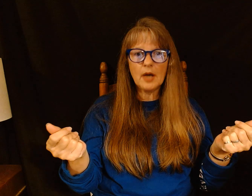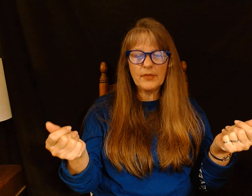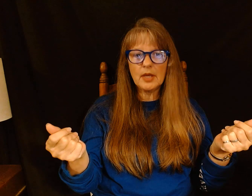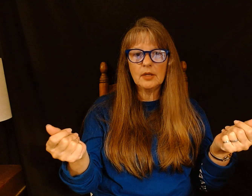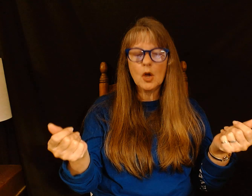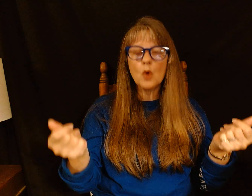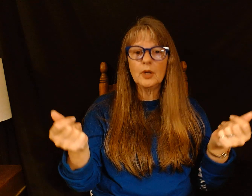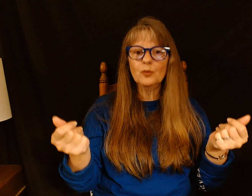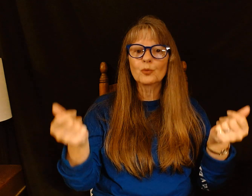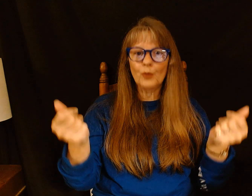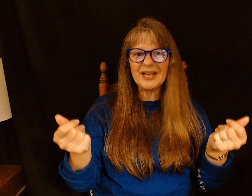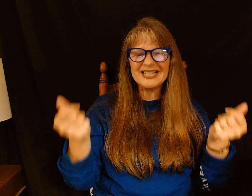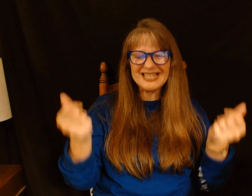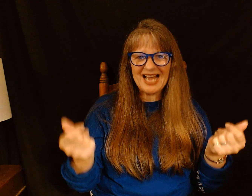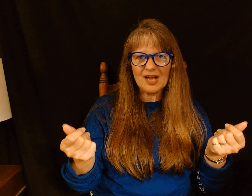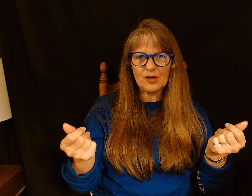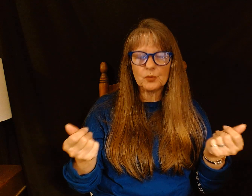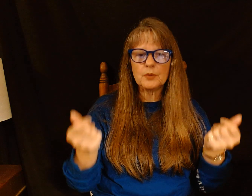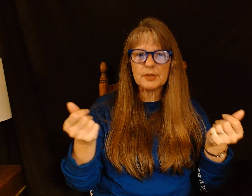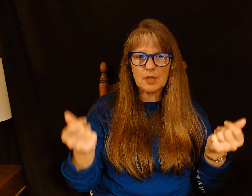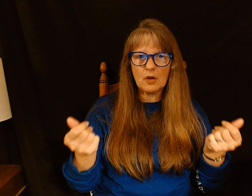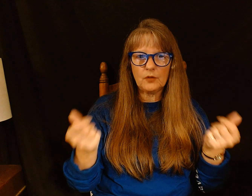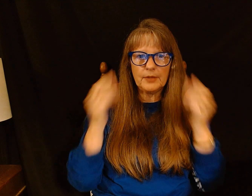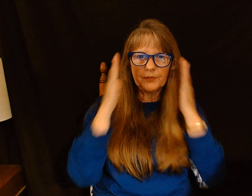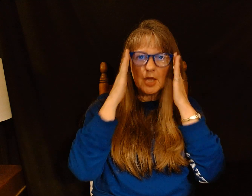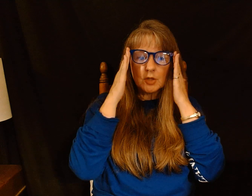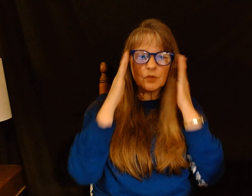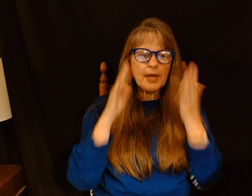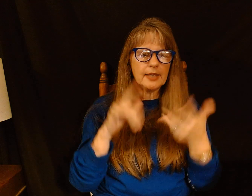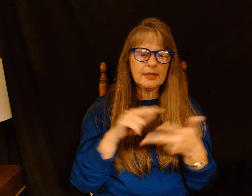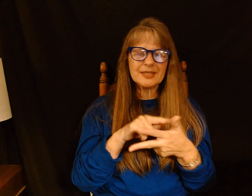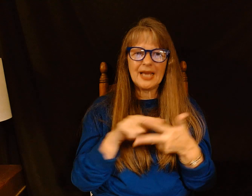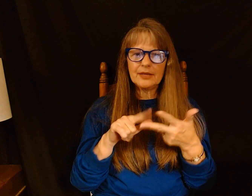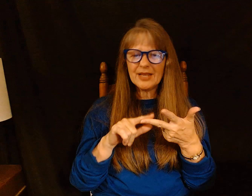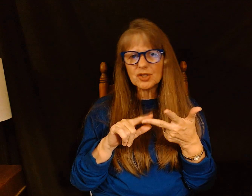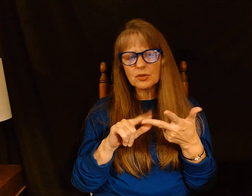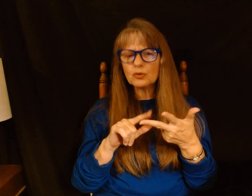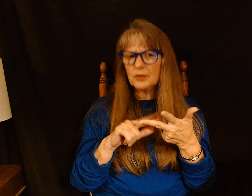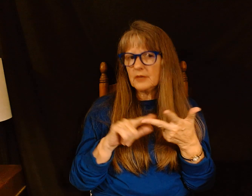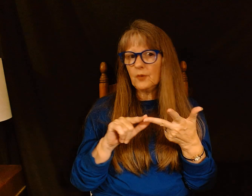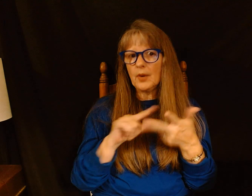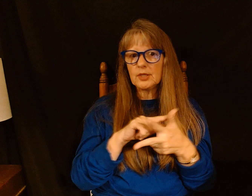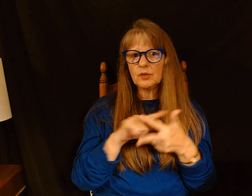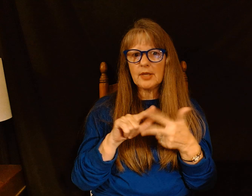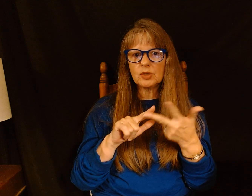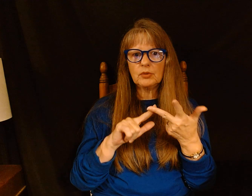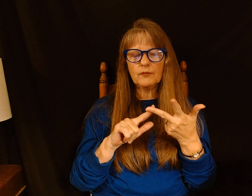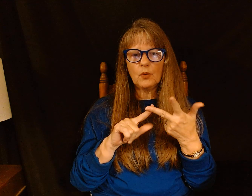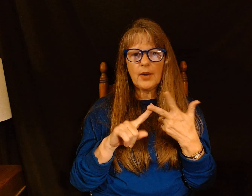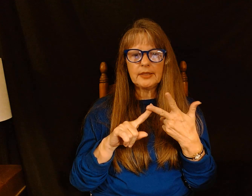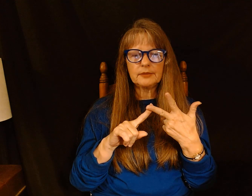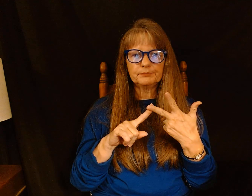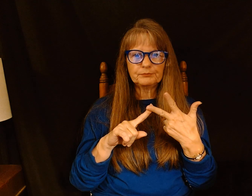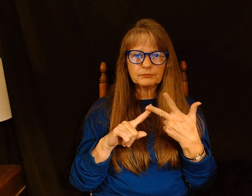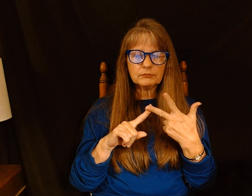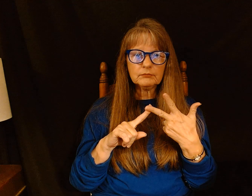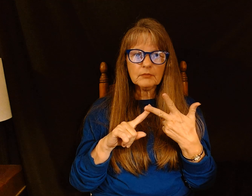then we reconciled, we resolved it. So that's 3 different ways. So that's 3 different ways.